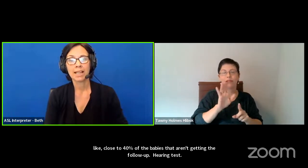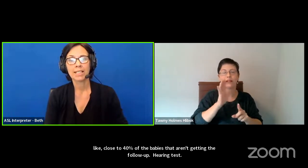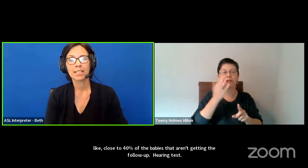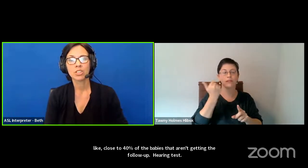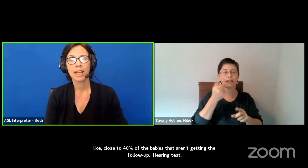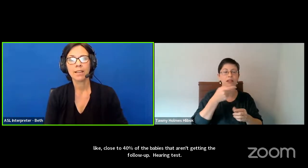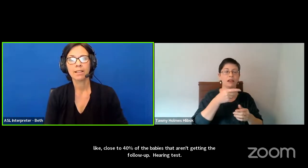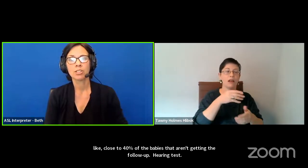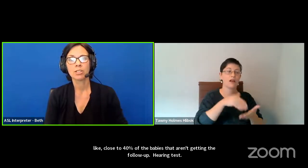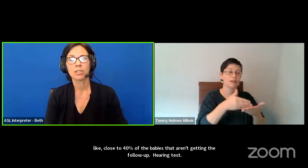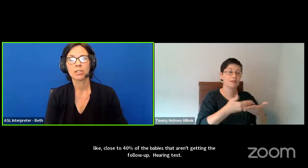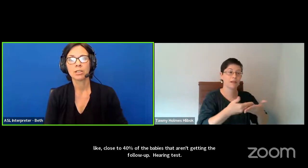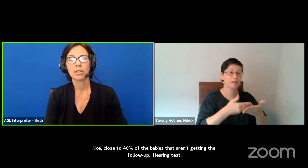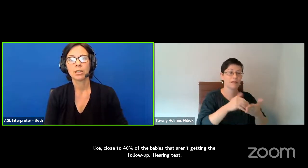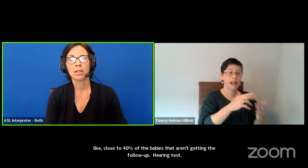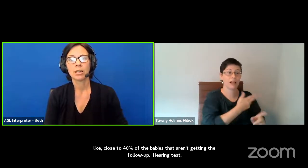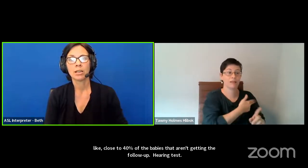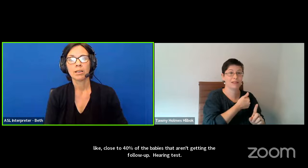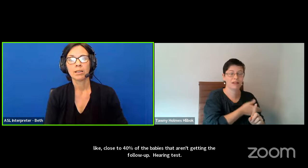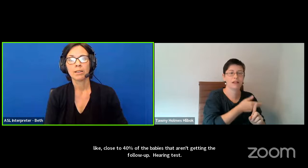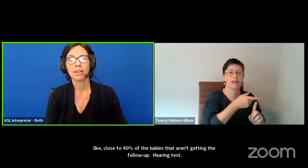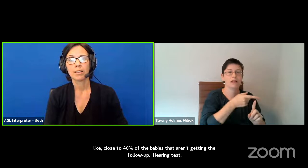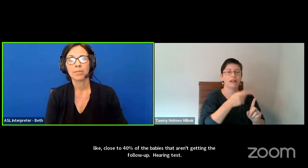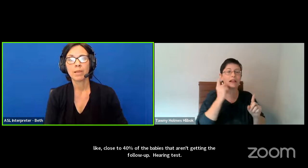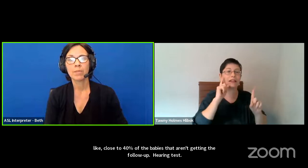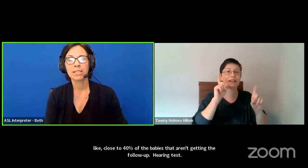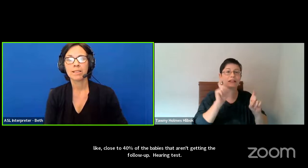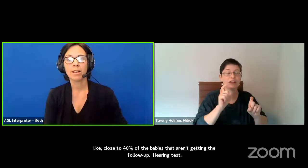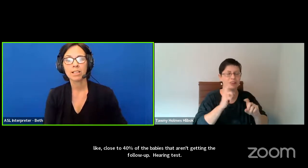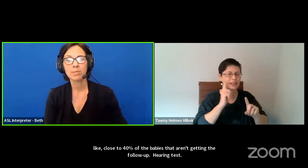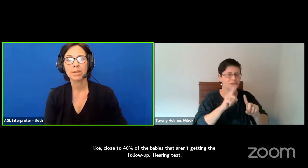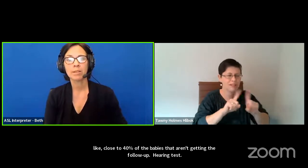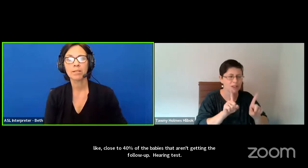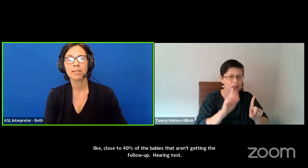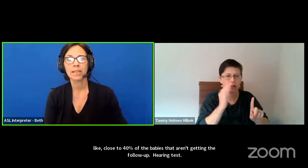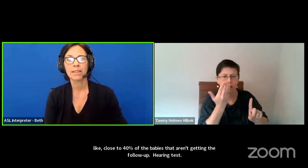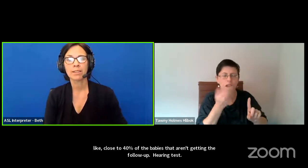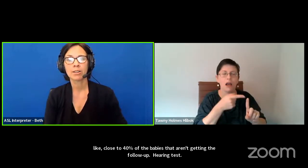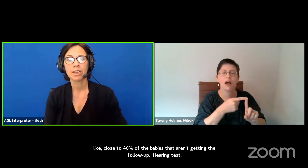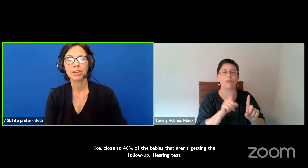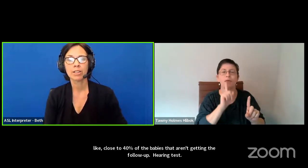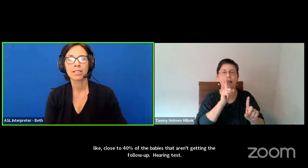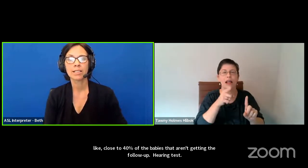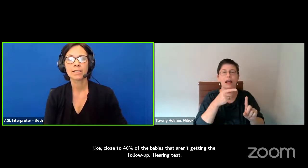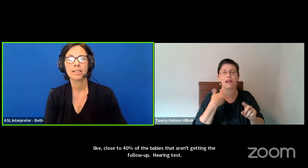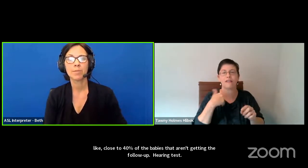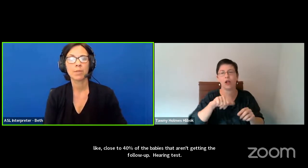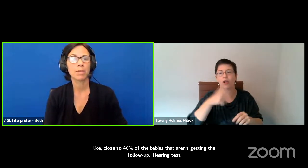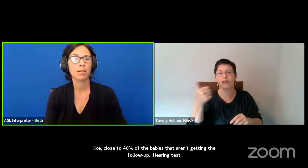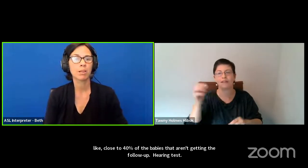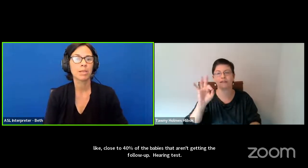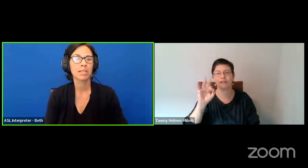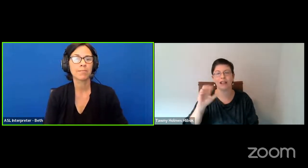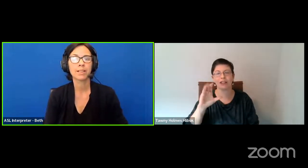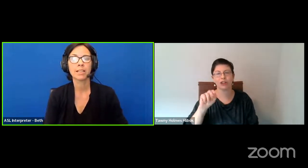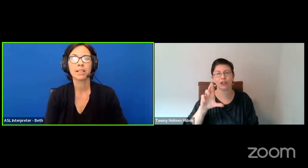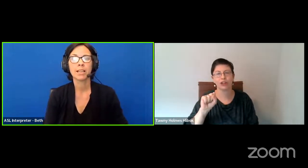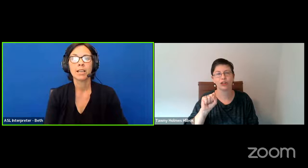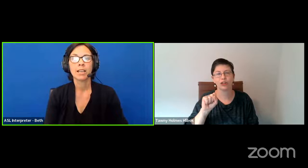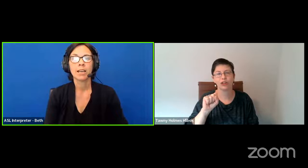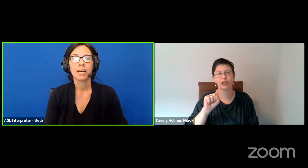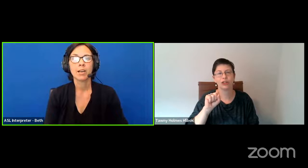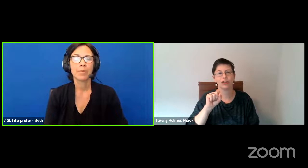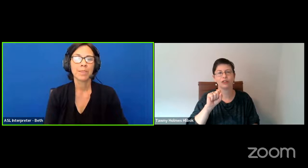because that is a challenge, that babies in the hospital, they get their hearing tests, it might be a little bit